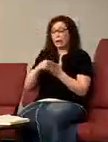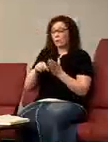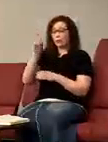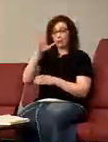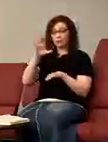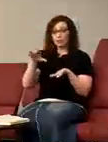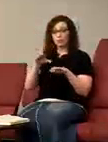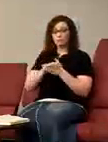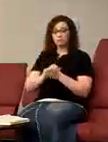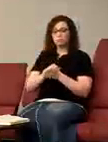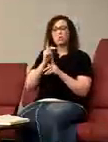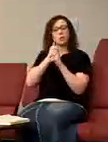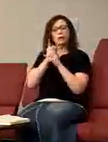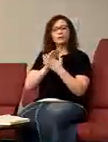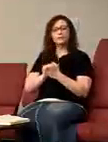fact,